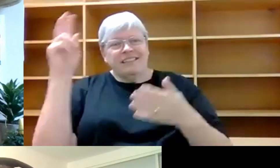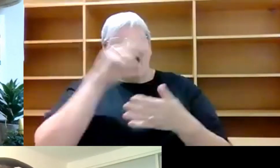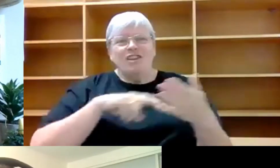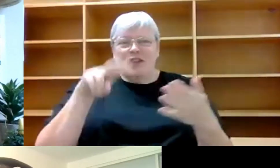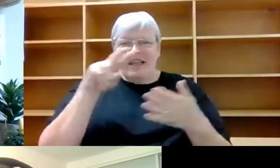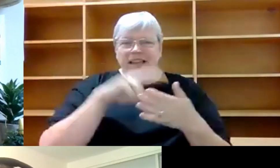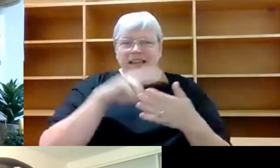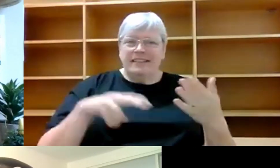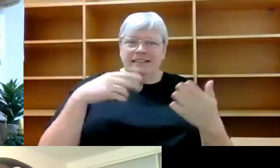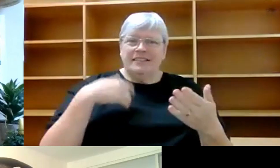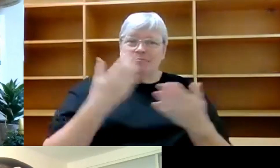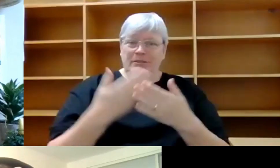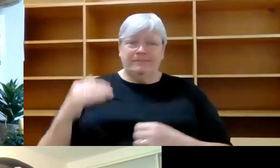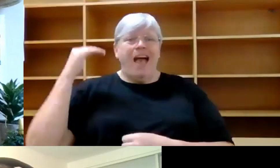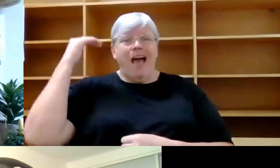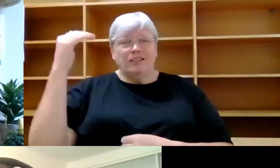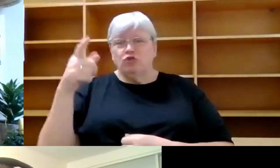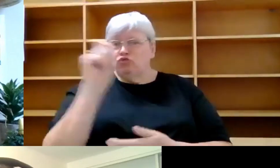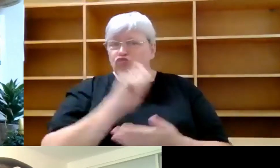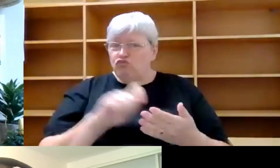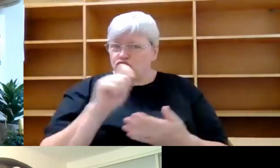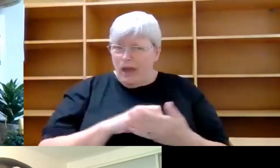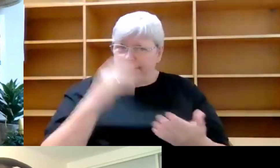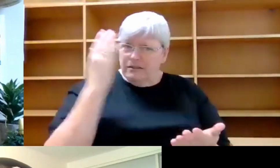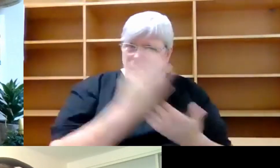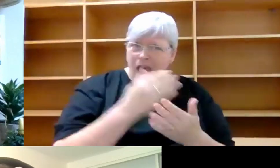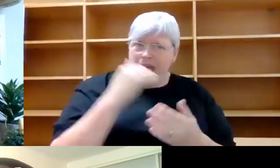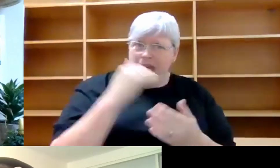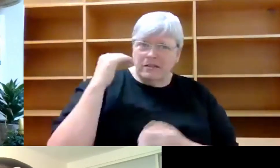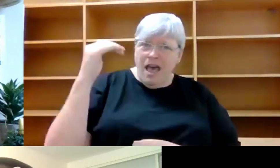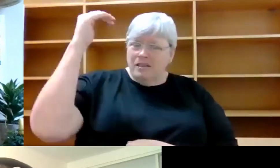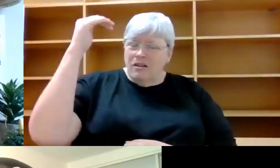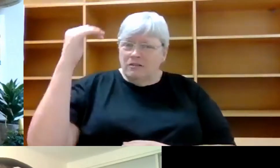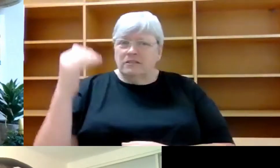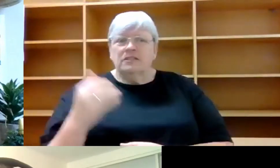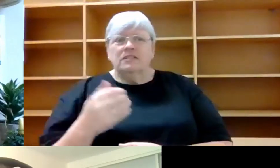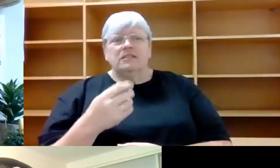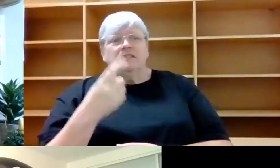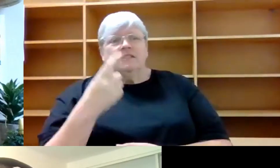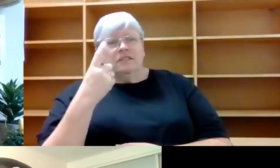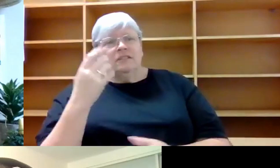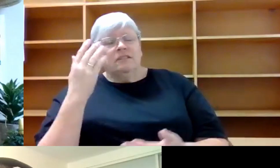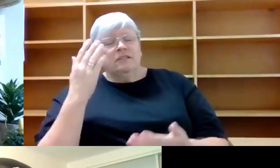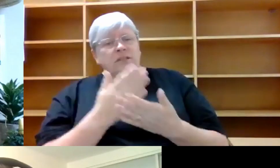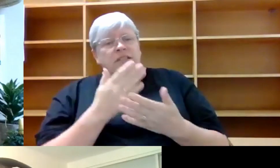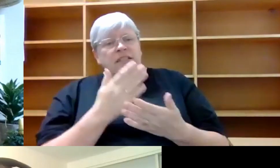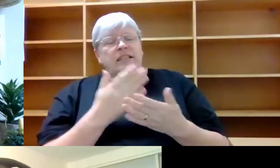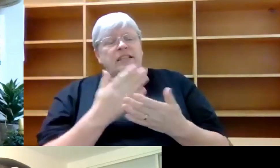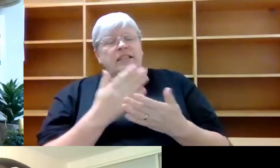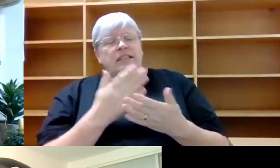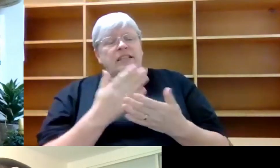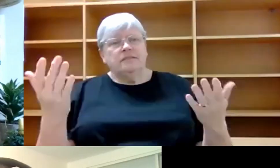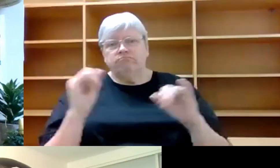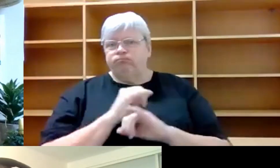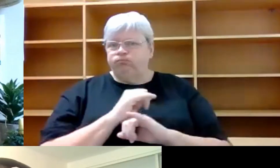adult, and you're writing it as an adult, and I think as an adult it is really kind of